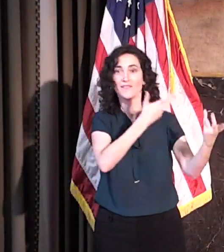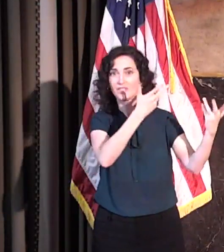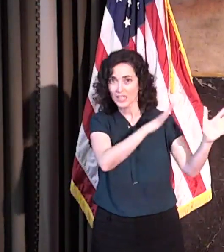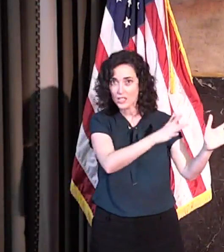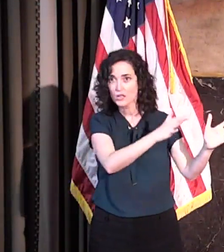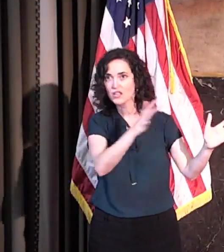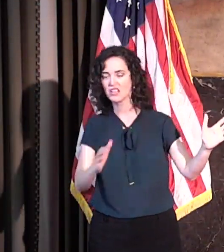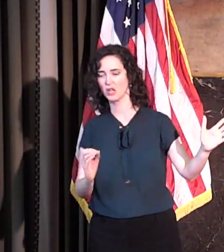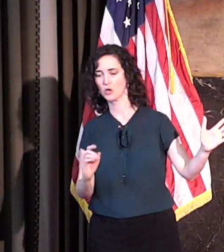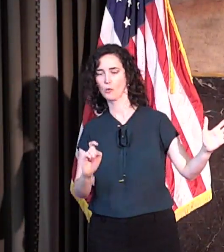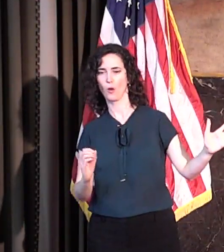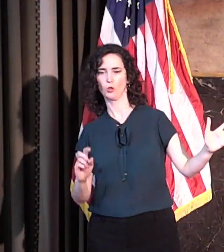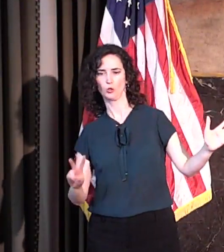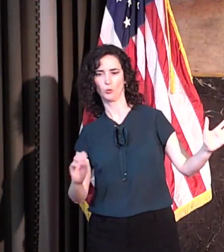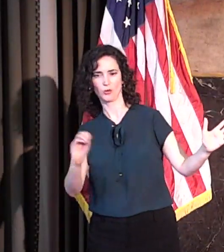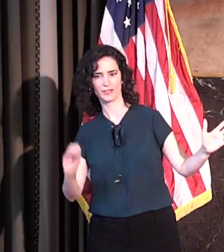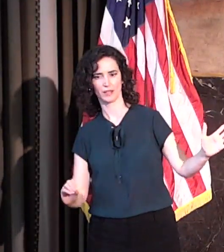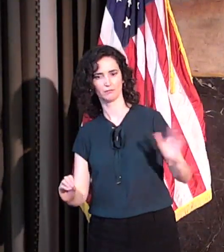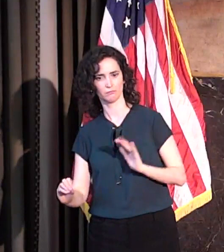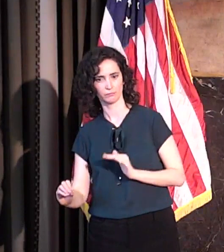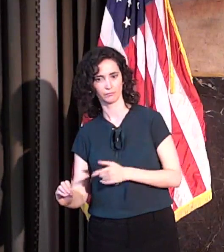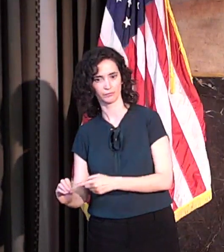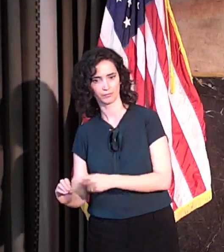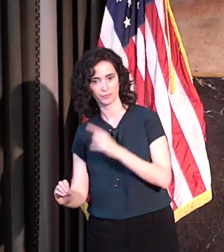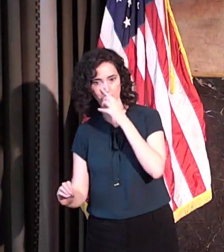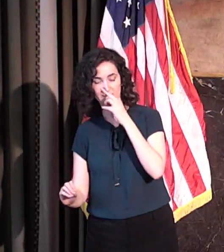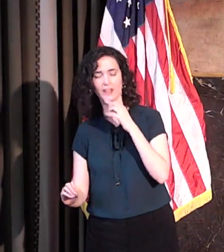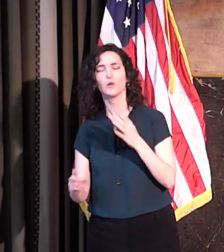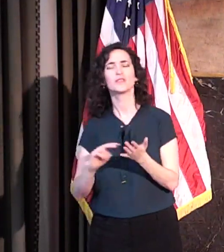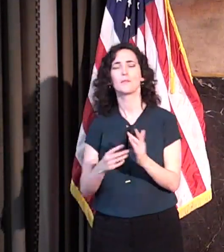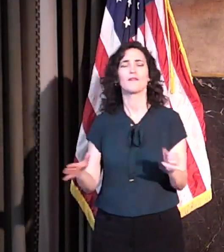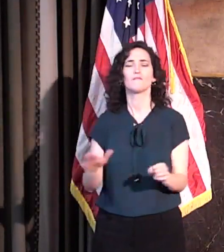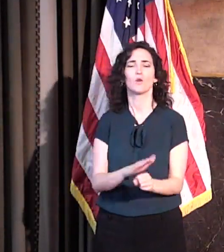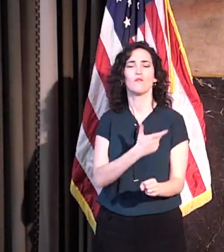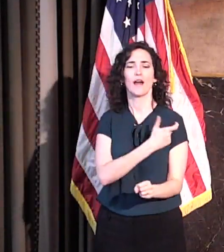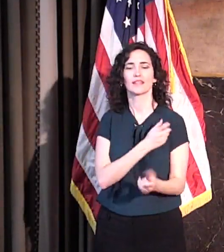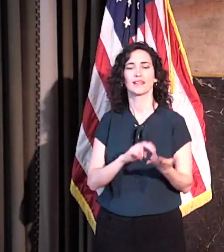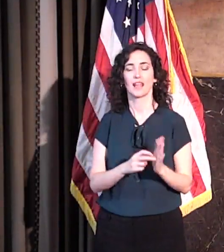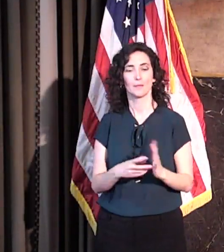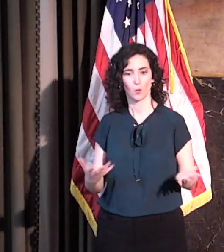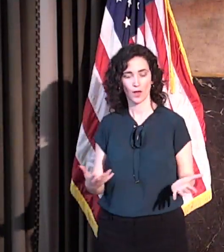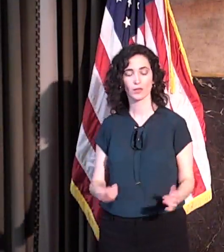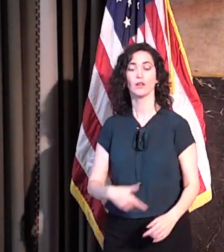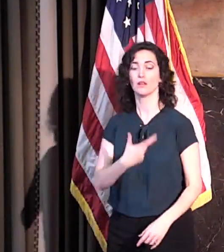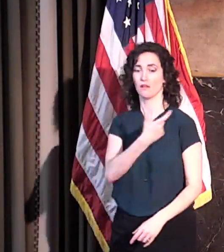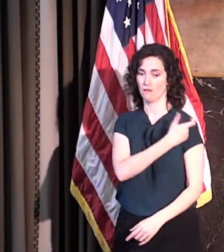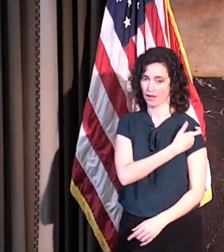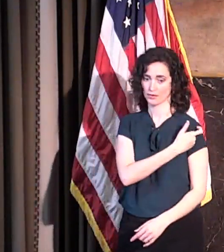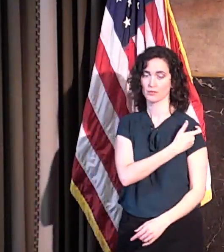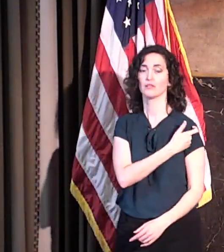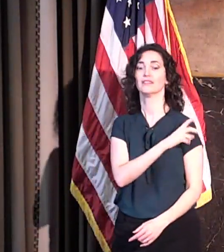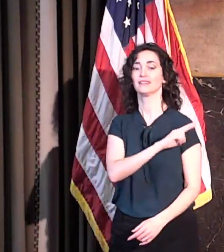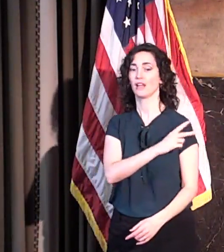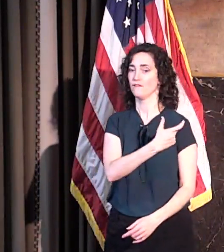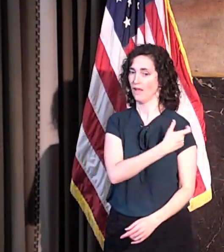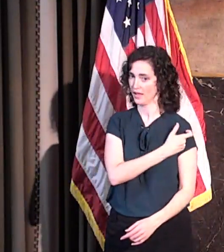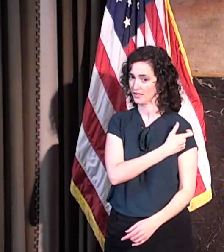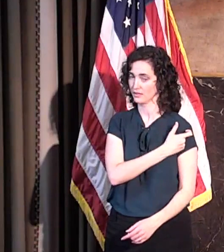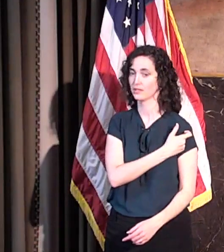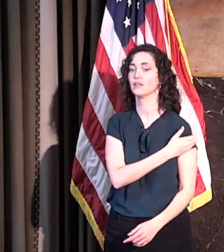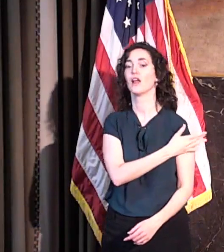means 2 weeks out, 14 days out from either completing the series if it's a 2-dose series or 2 weeks out from the Johnson & Johnson